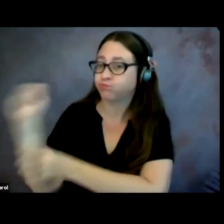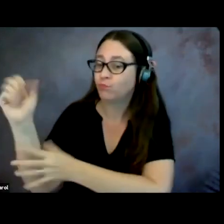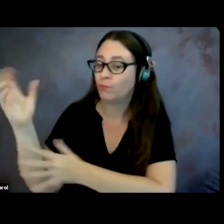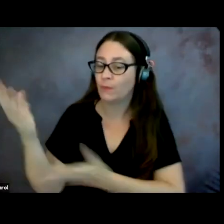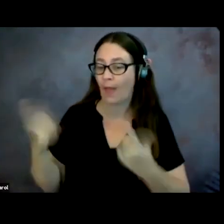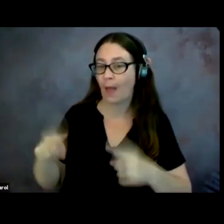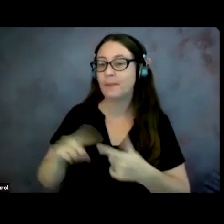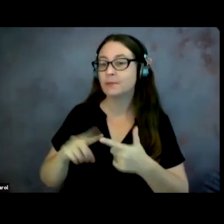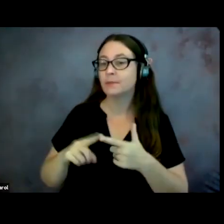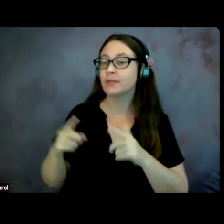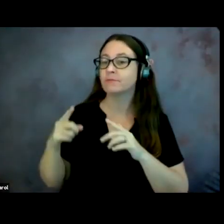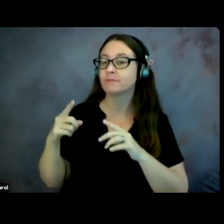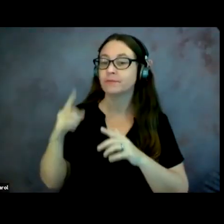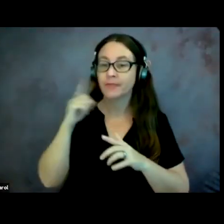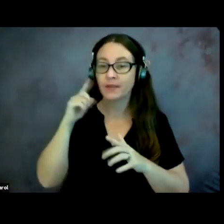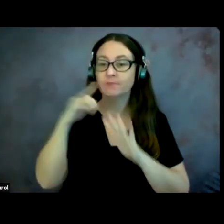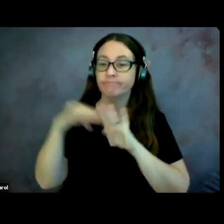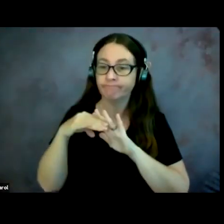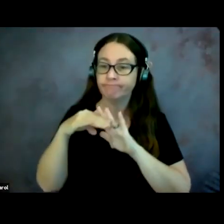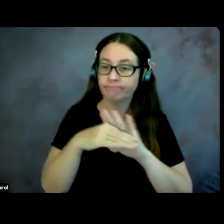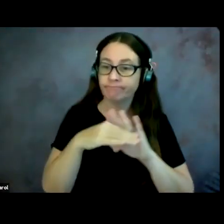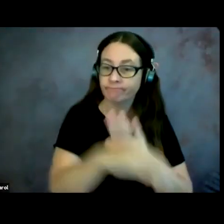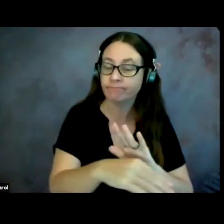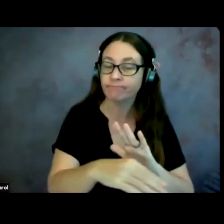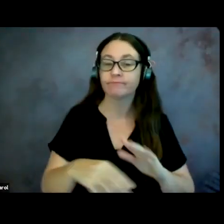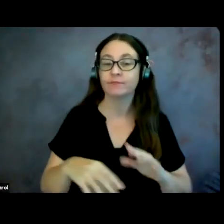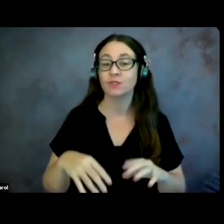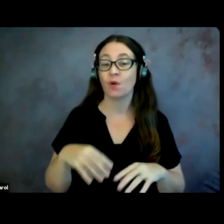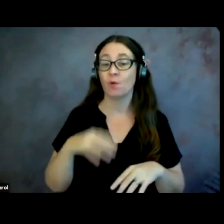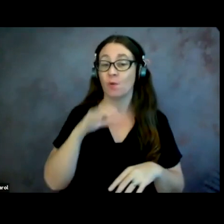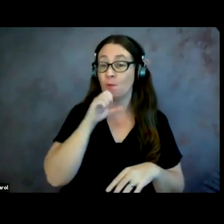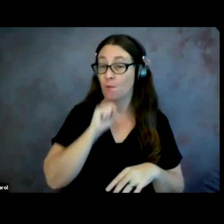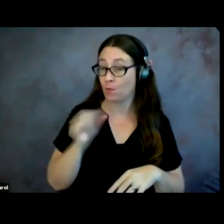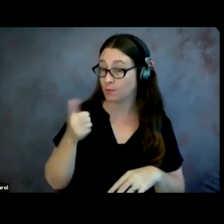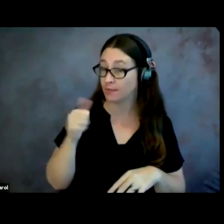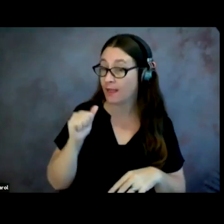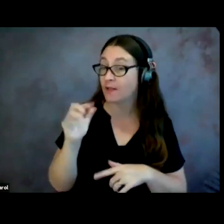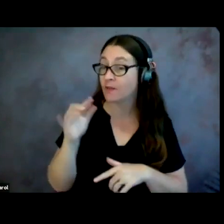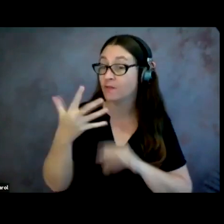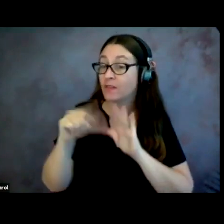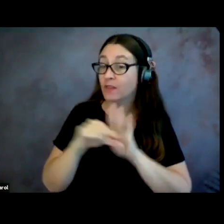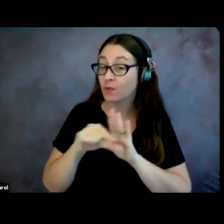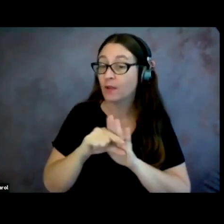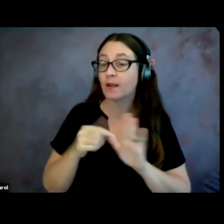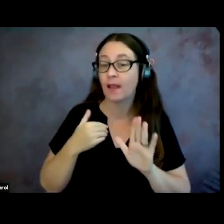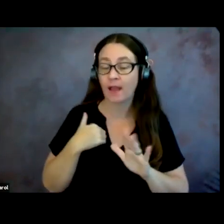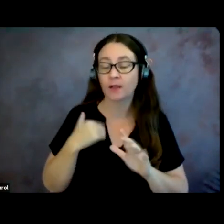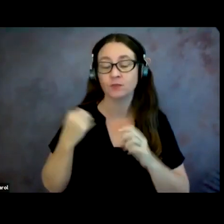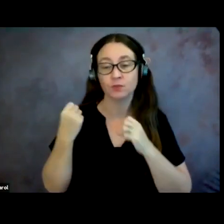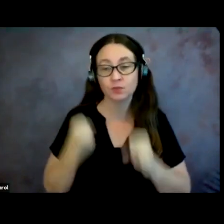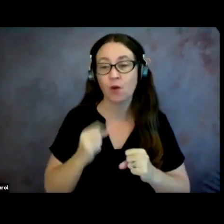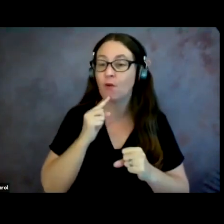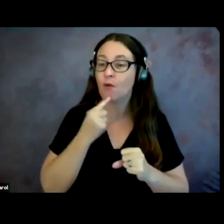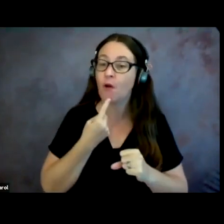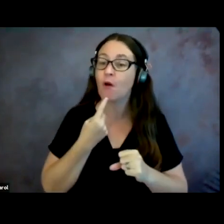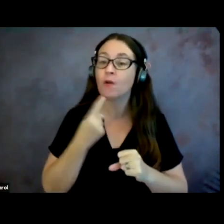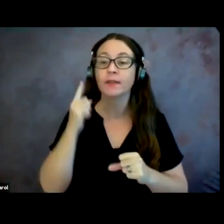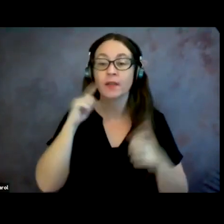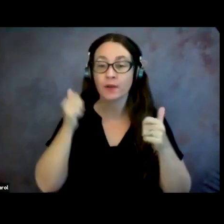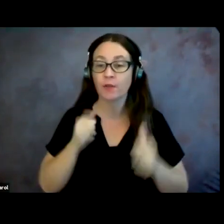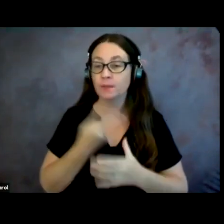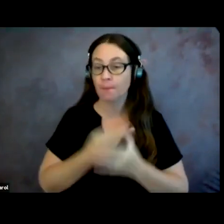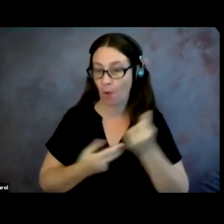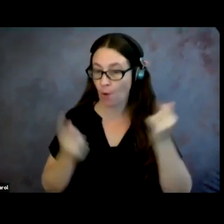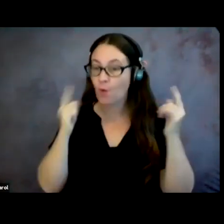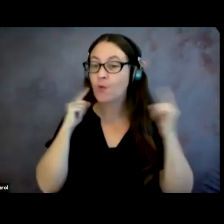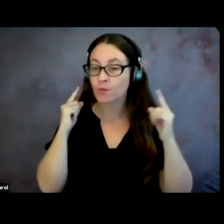grade. By the time I was 10 years old in fifth grade, I had a profound hearing loss in both ears. Each time that happened, it was